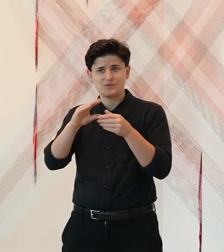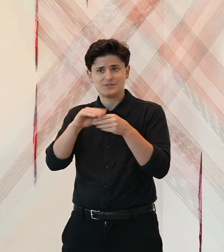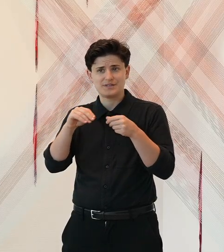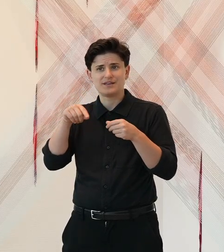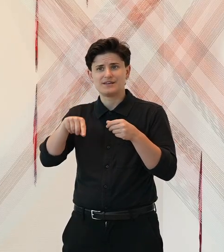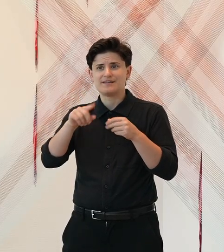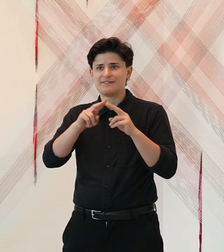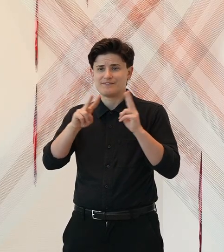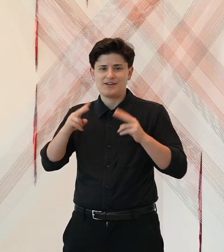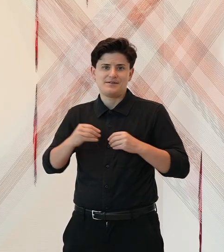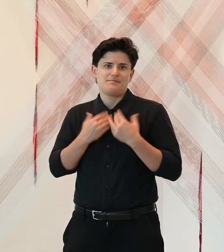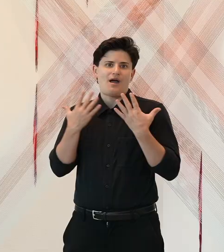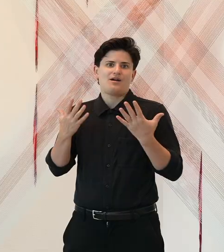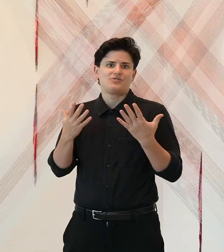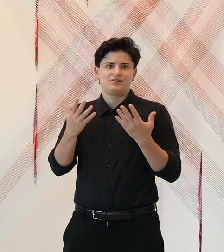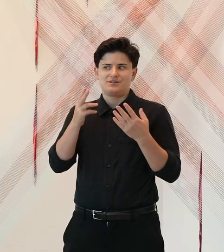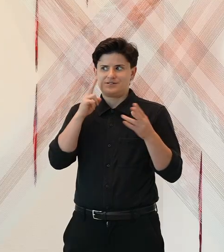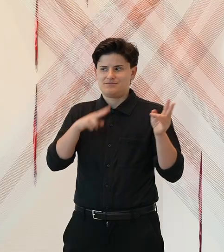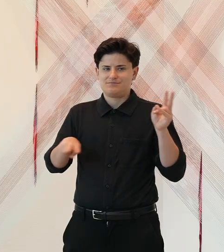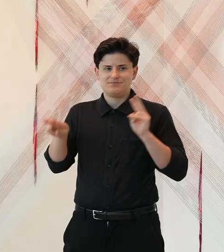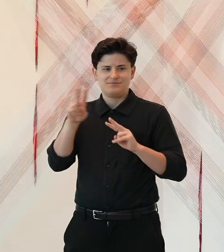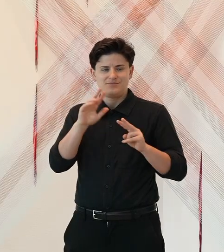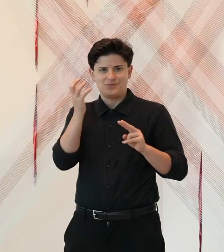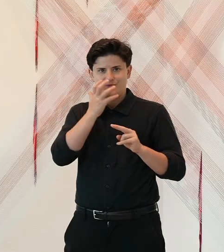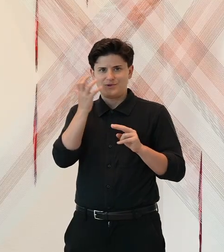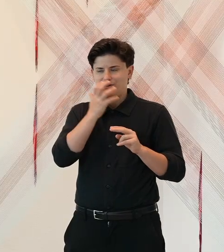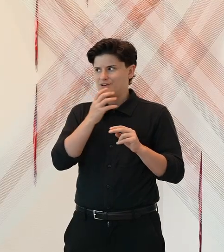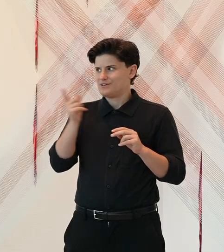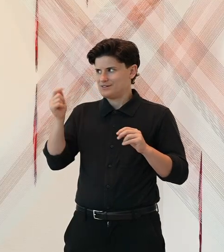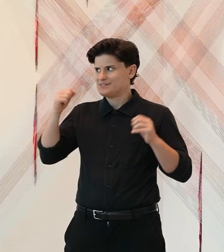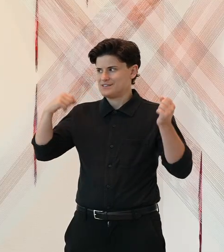this is very inspiring. Oh, thank you. Thank you.